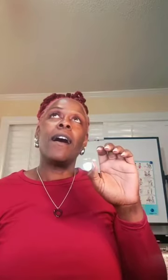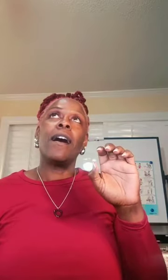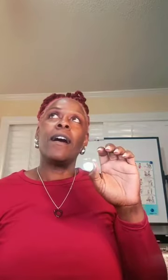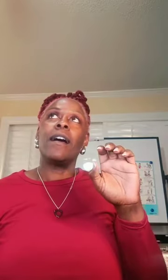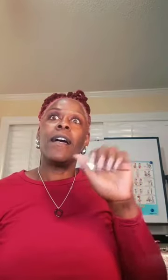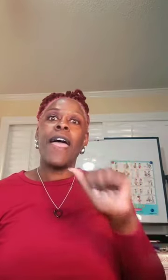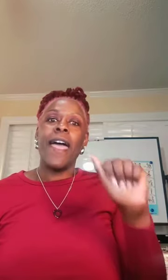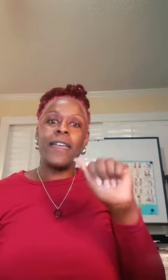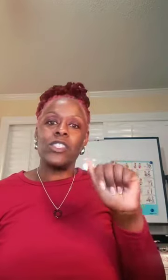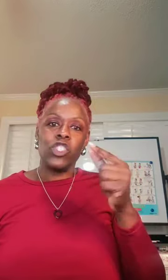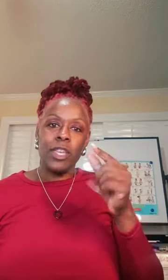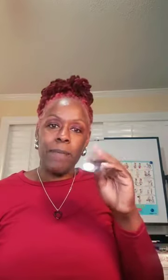At